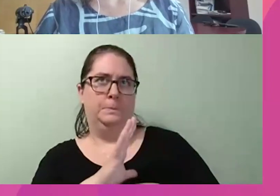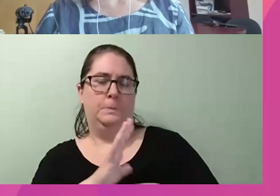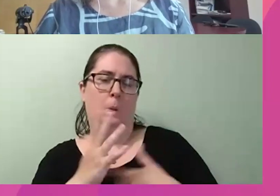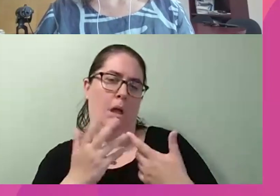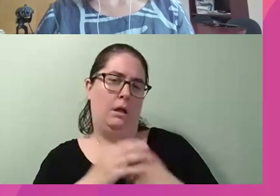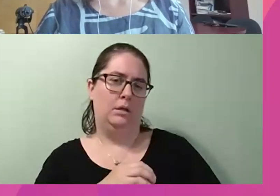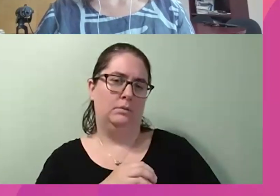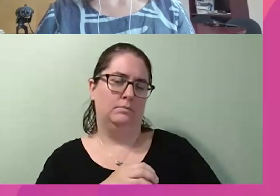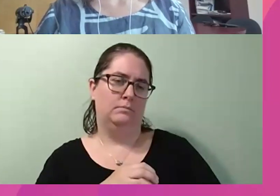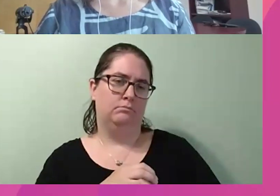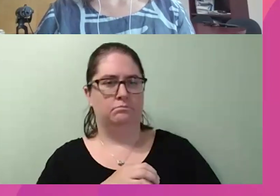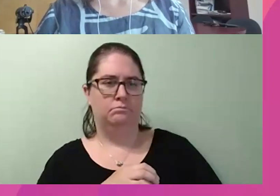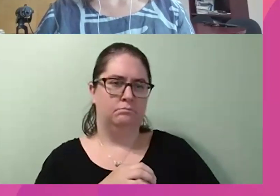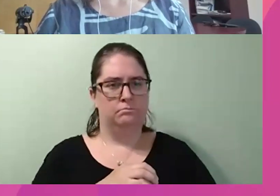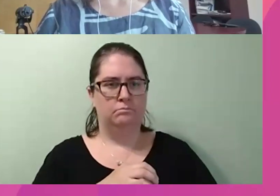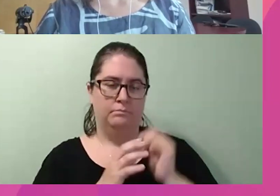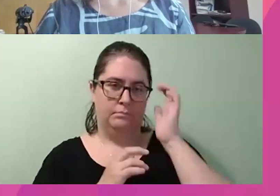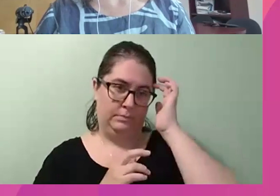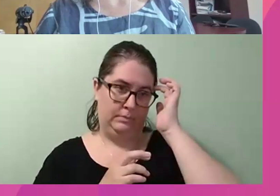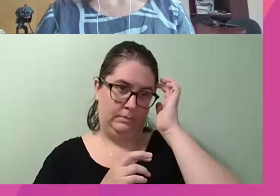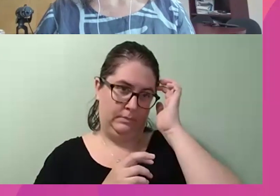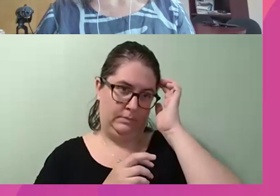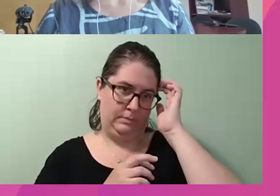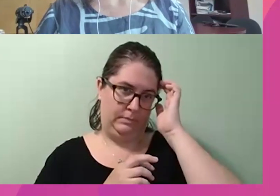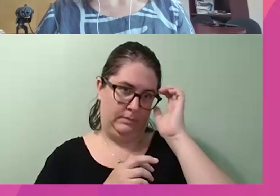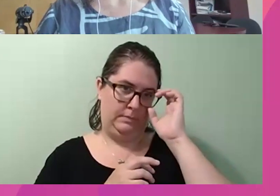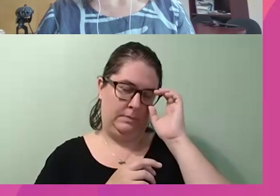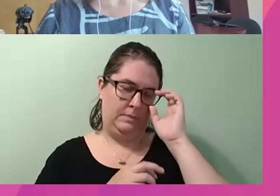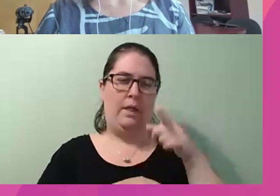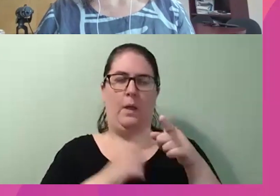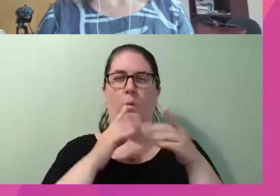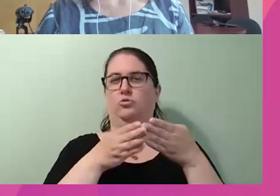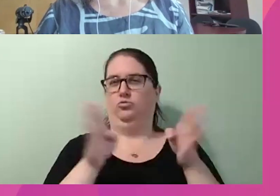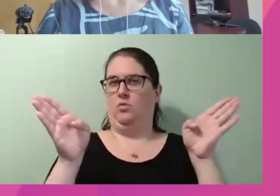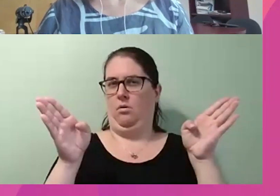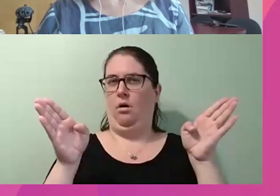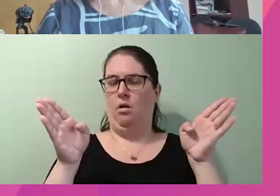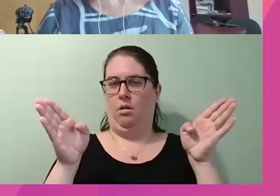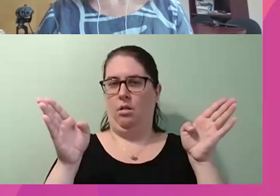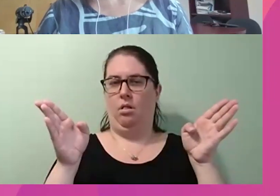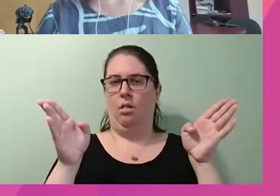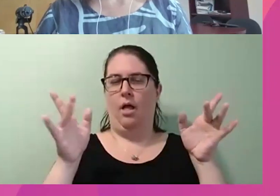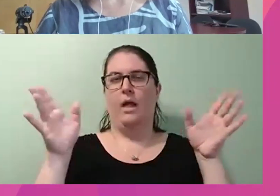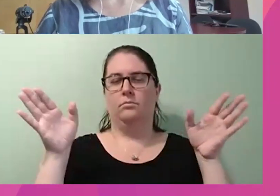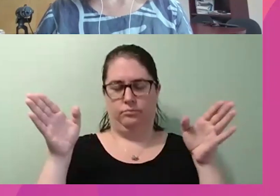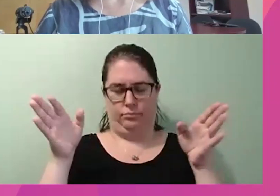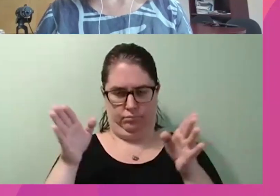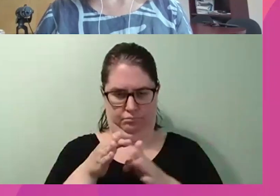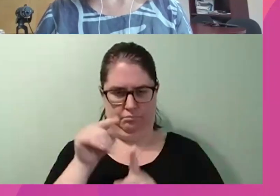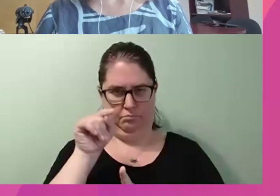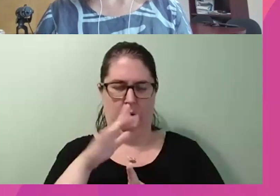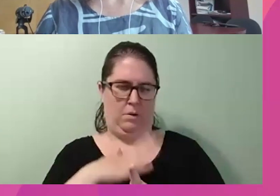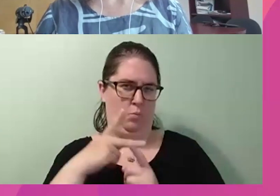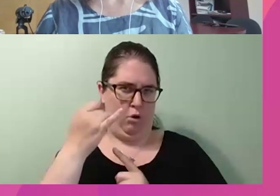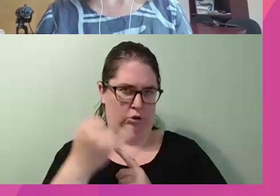maybe just talk a little bit about this first one, but then talk more specifically about our program on the next slide.